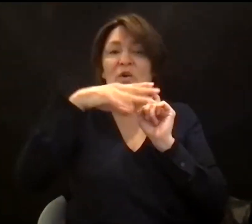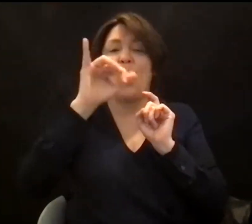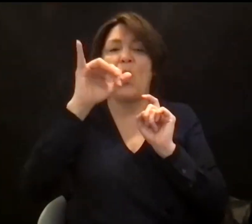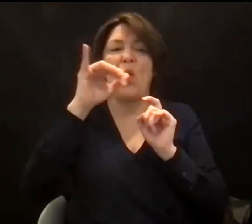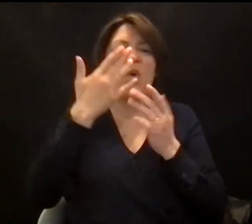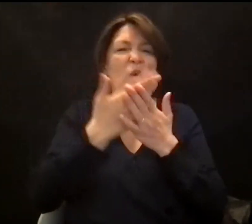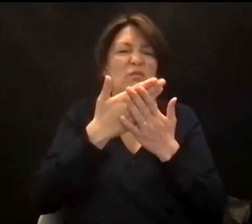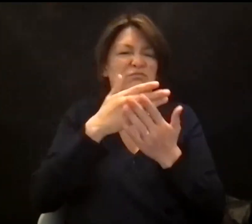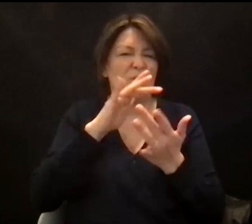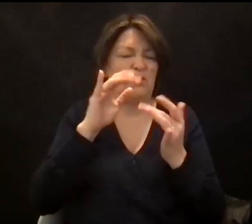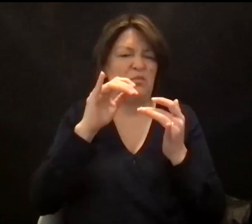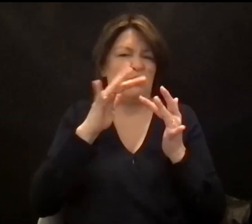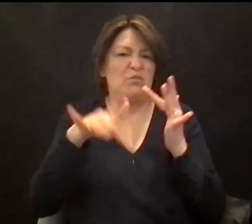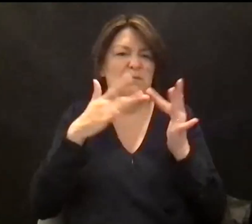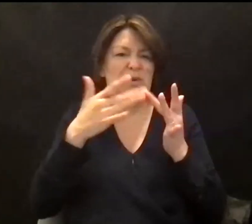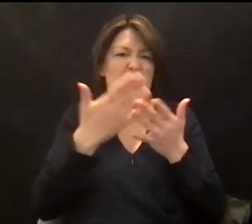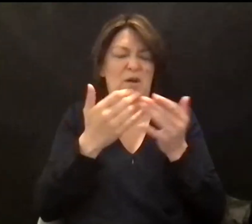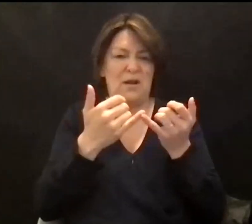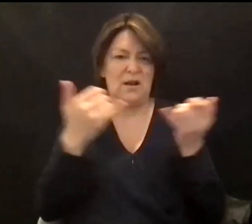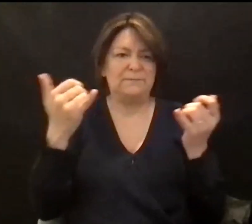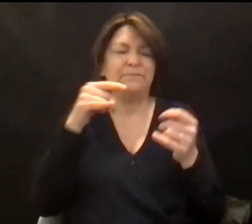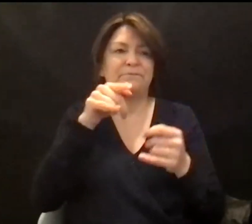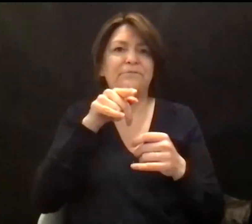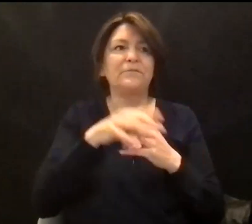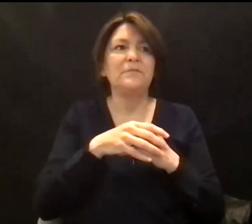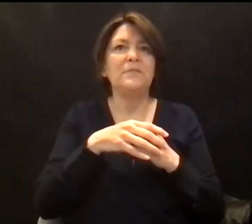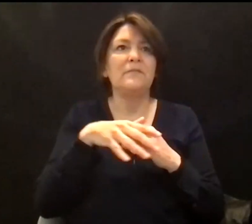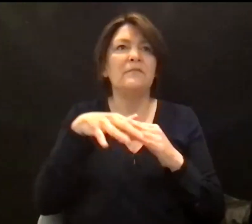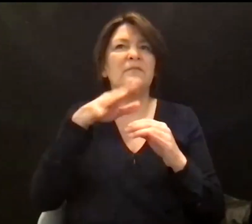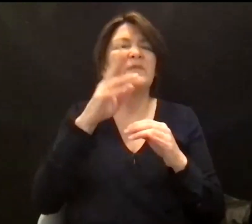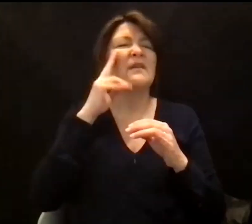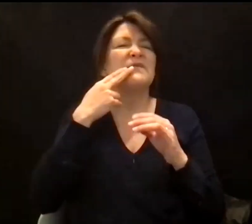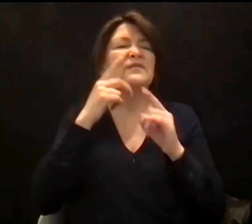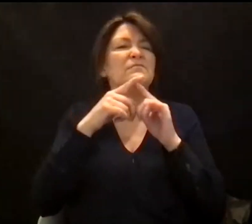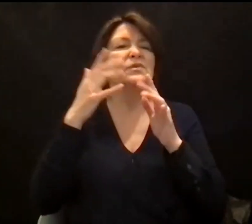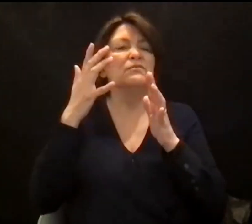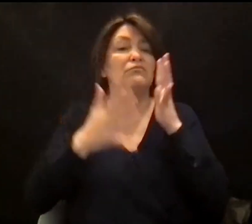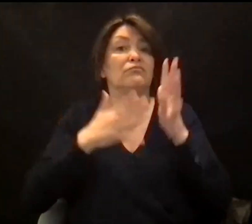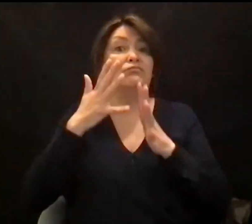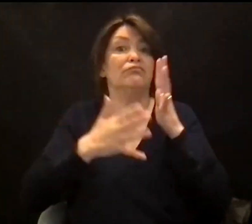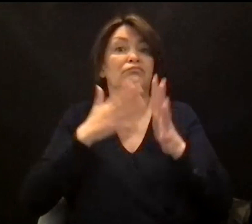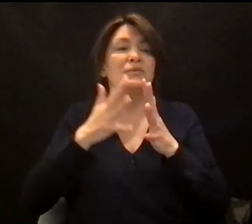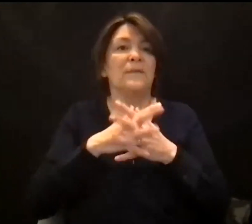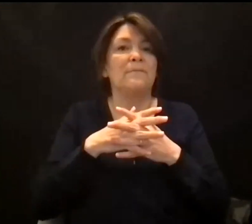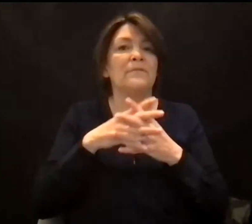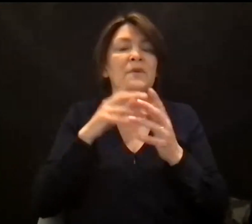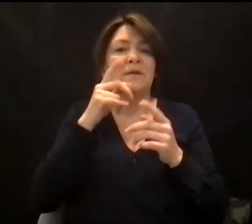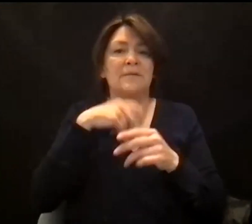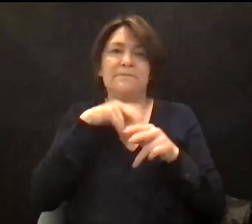For any sort of face-to-face communication or anything I'm participating in online, sometimes if it's a